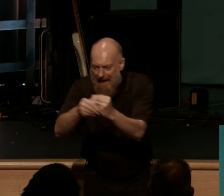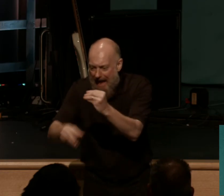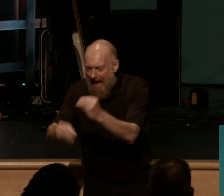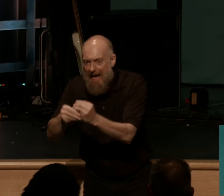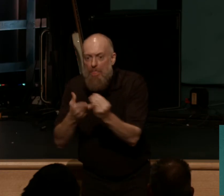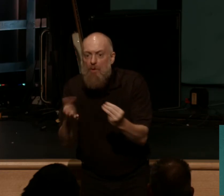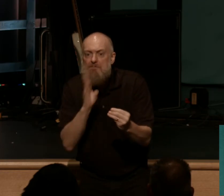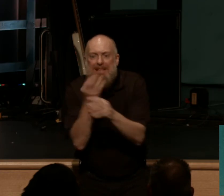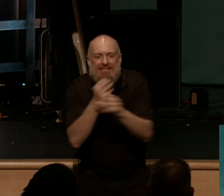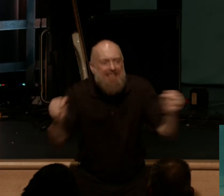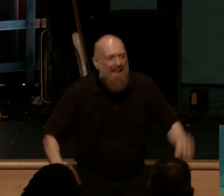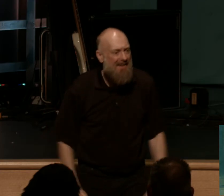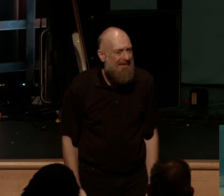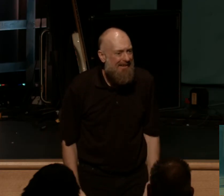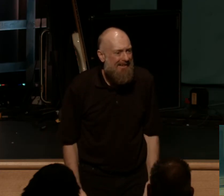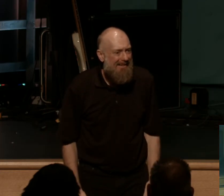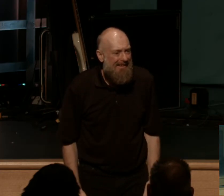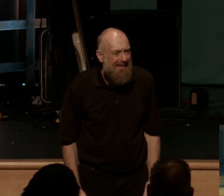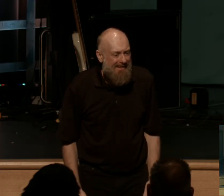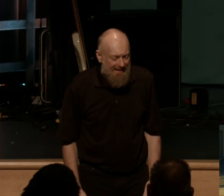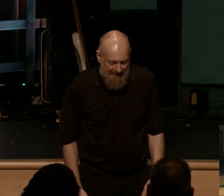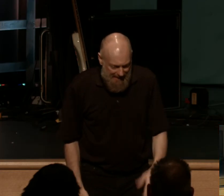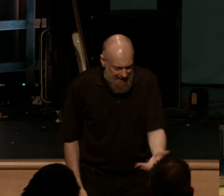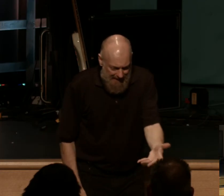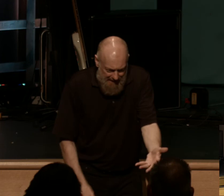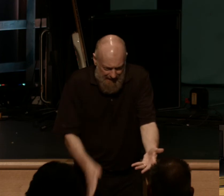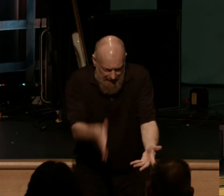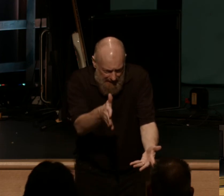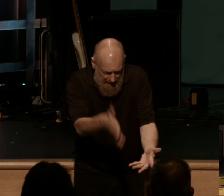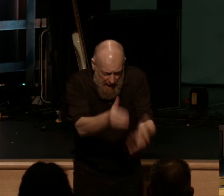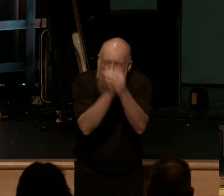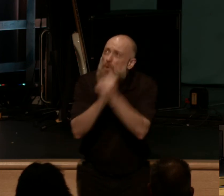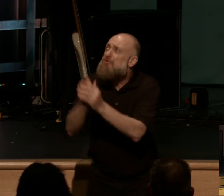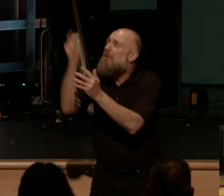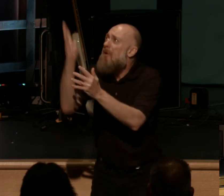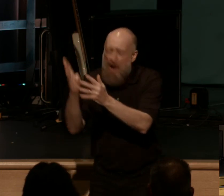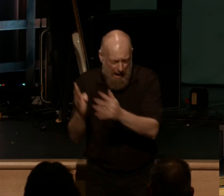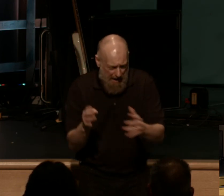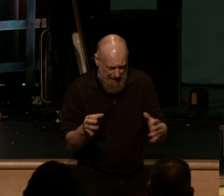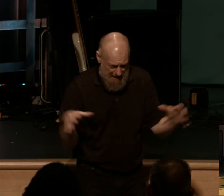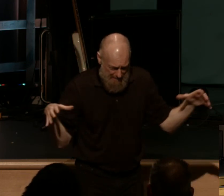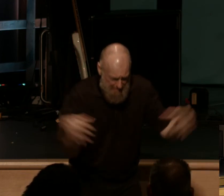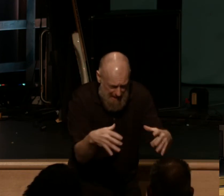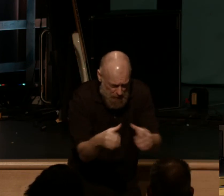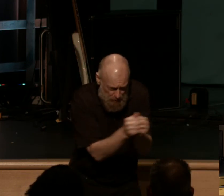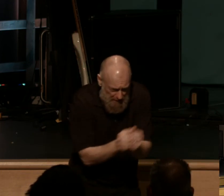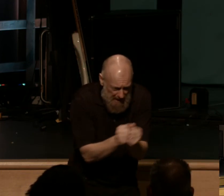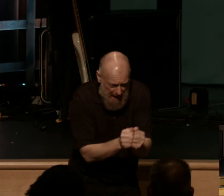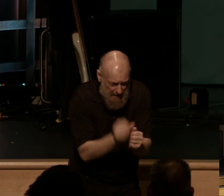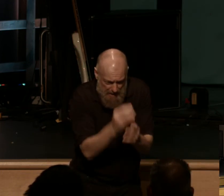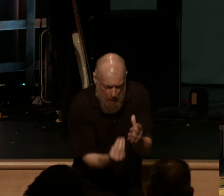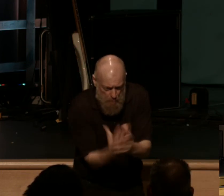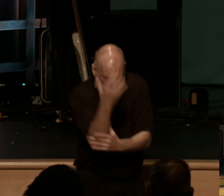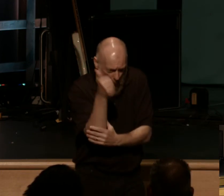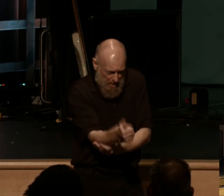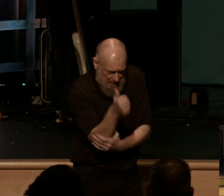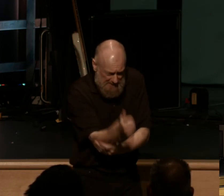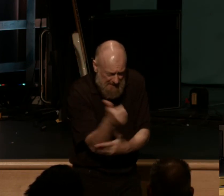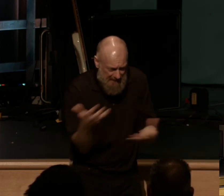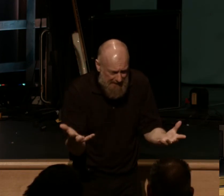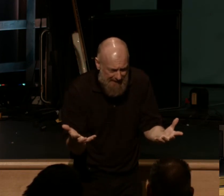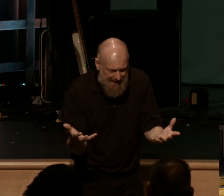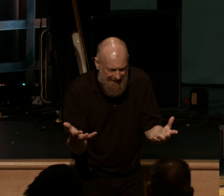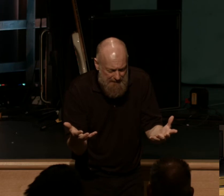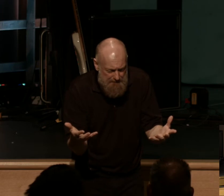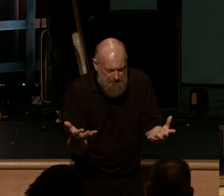being saved. They had a favor of God in worship. They had a favor in God with others. They had a favor in God with growth. With growth